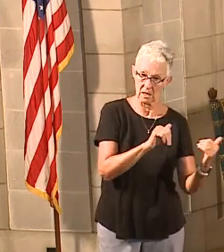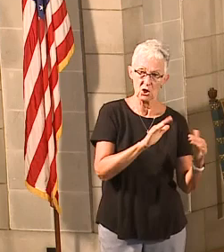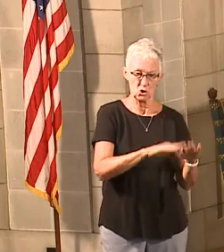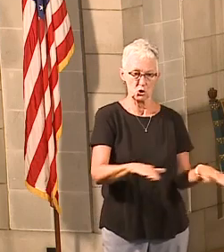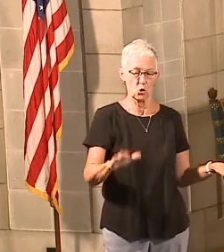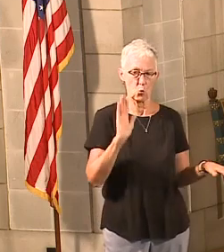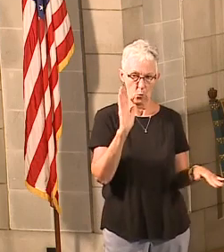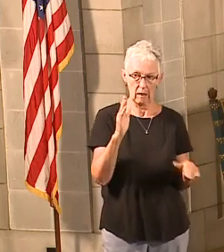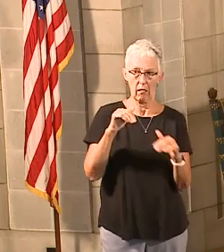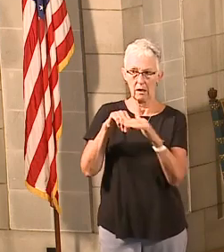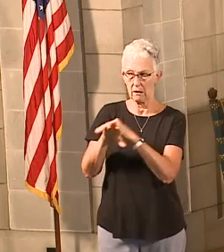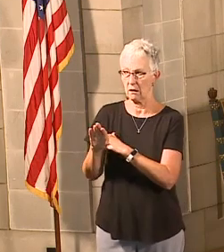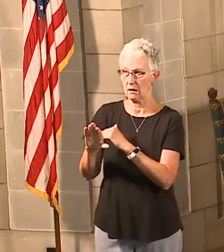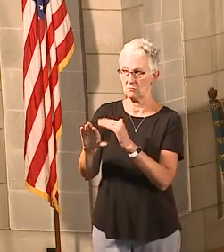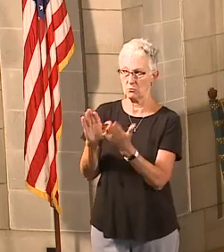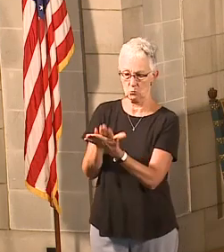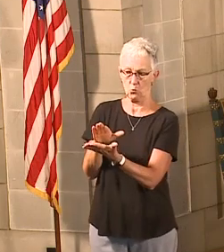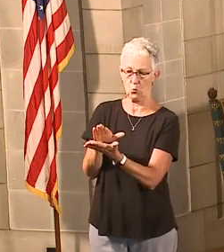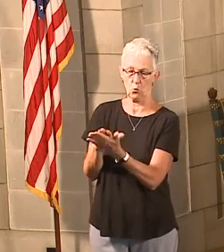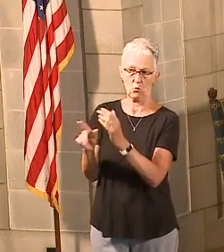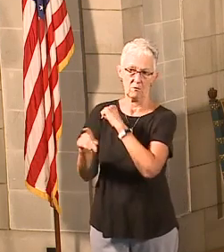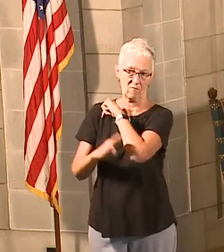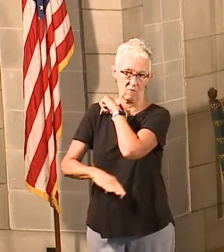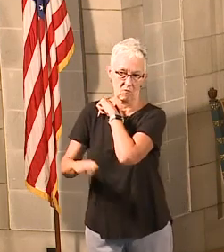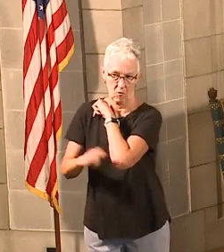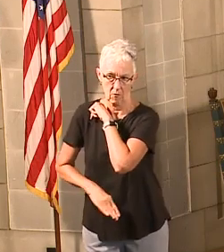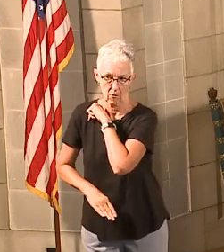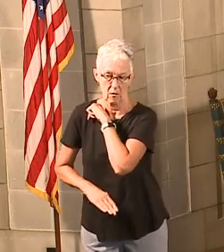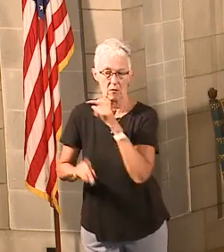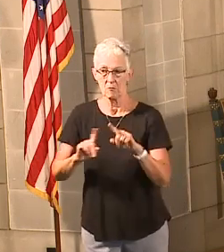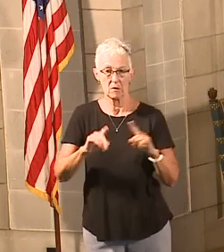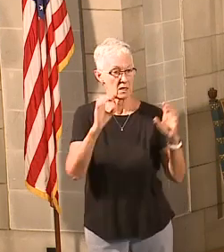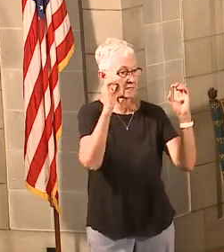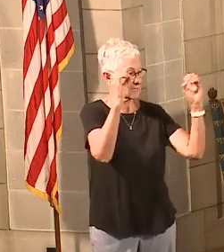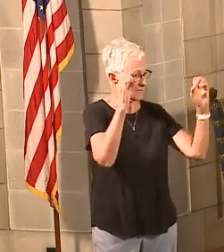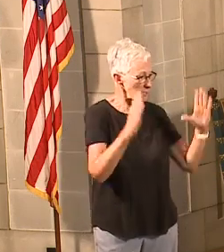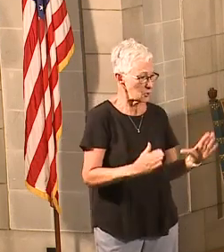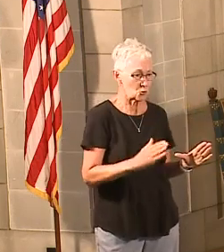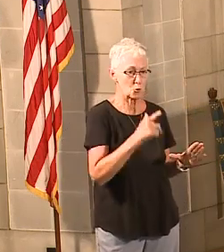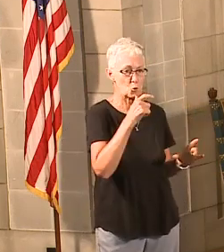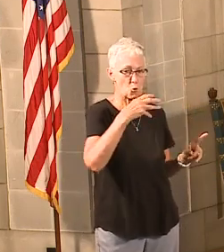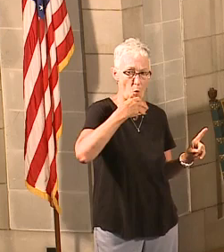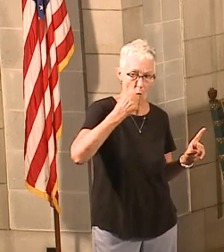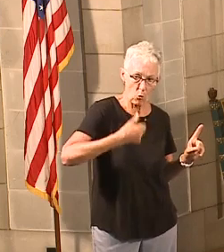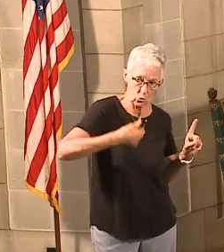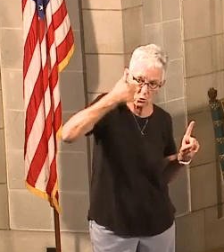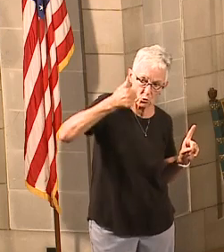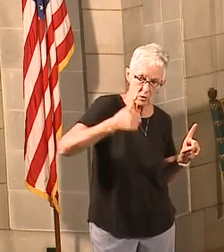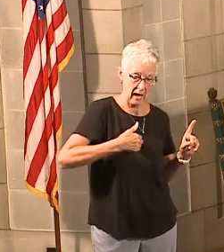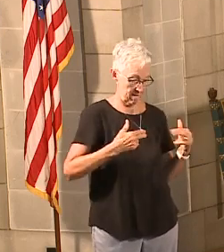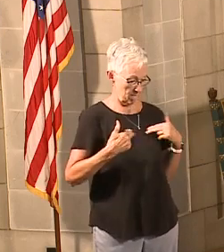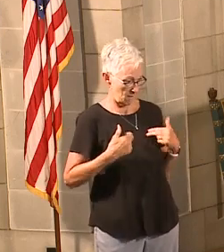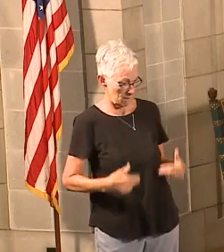this fall. Now, if there are teachers who have underlying health care conditions and are older, certainly we